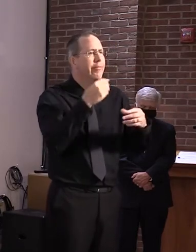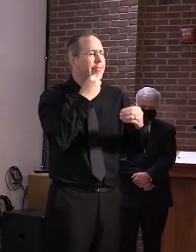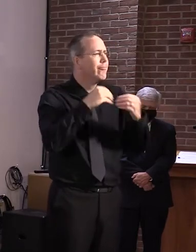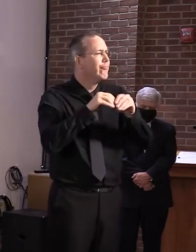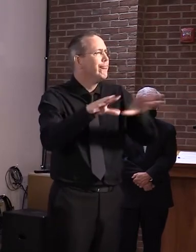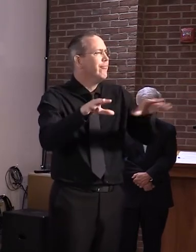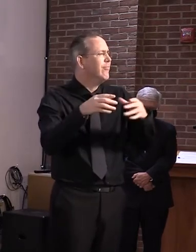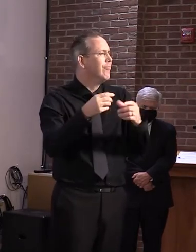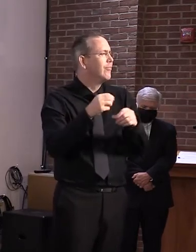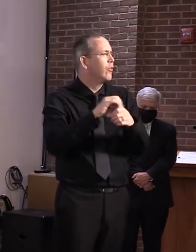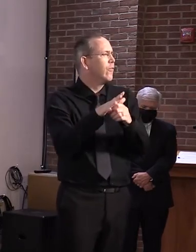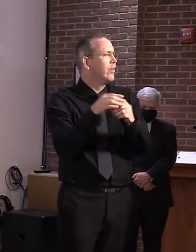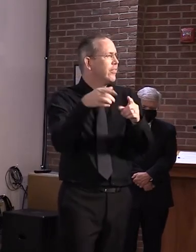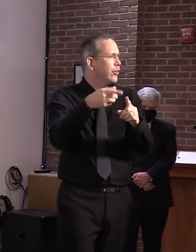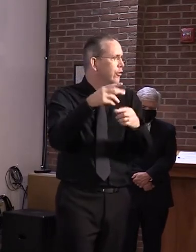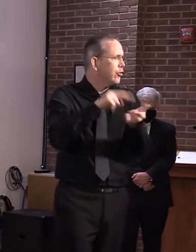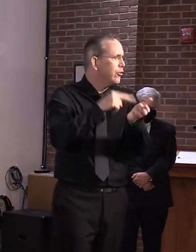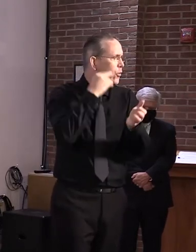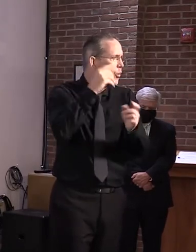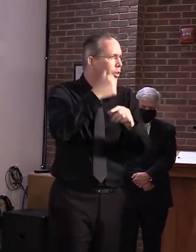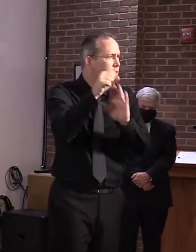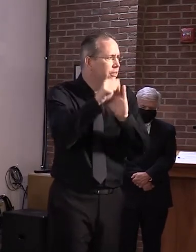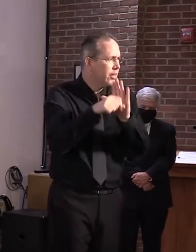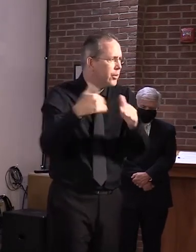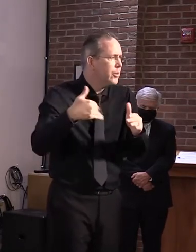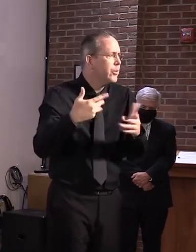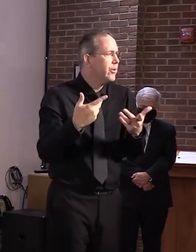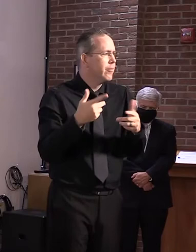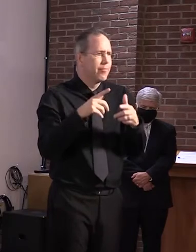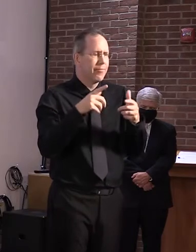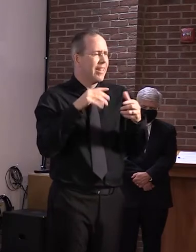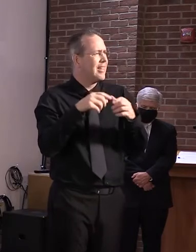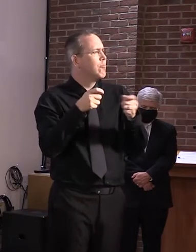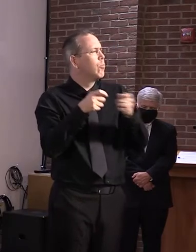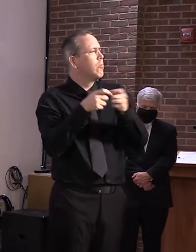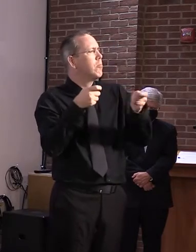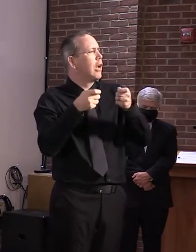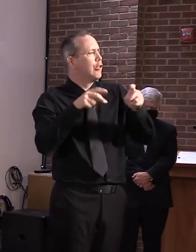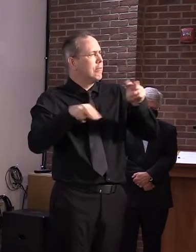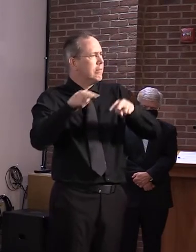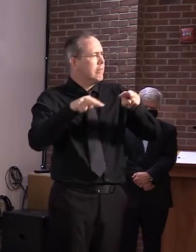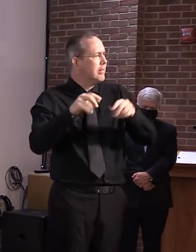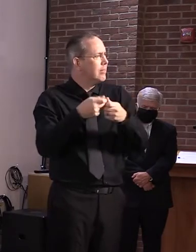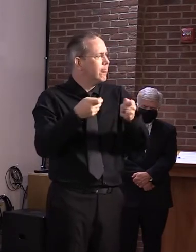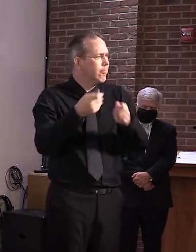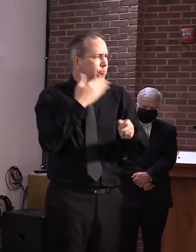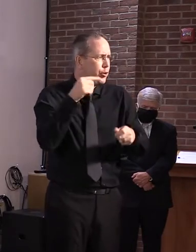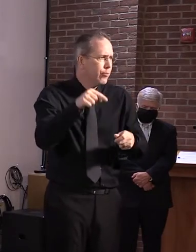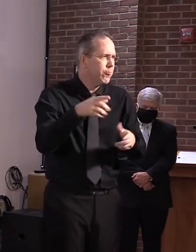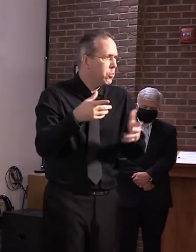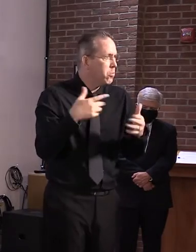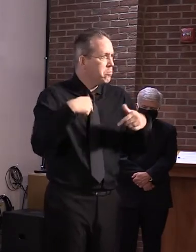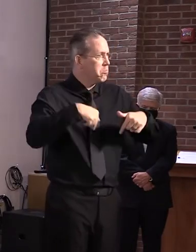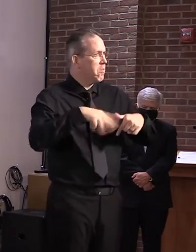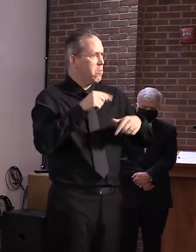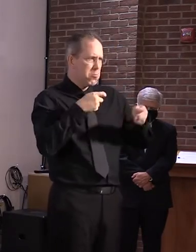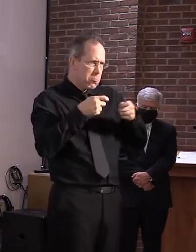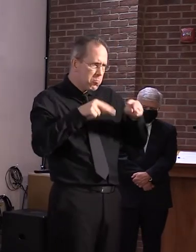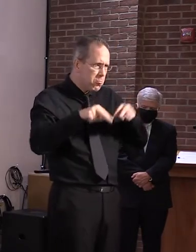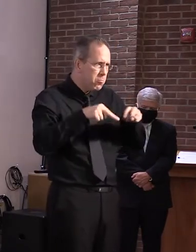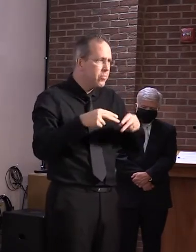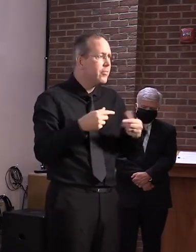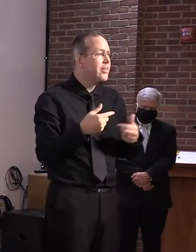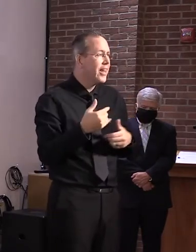dramatic change in the cases being in younger people who are tending to congregate more as part